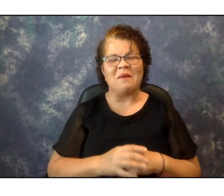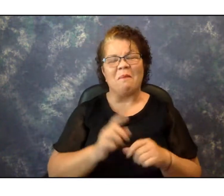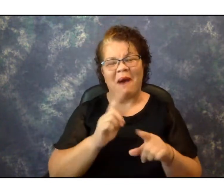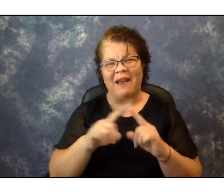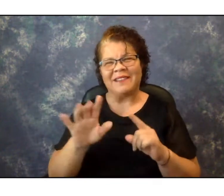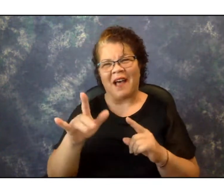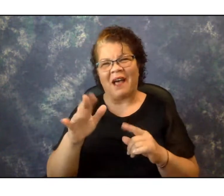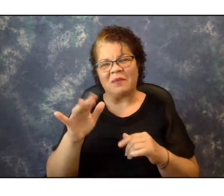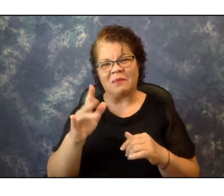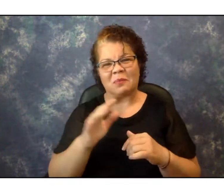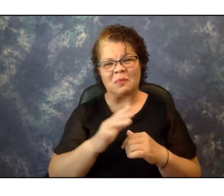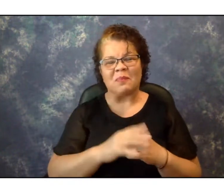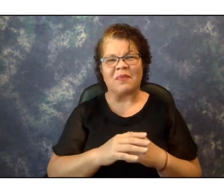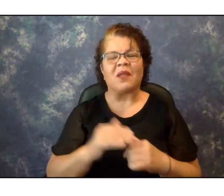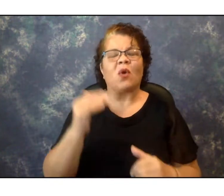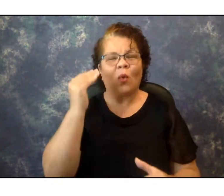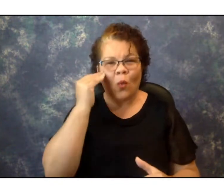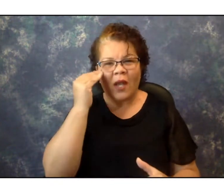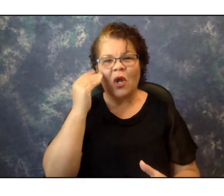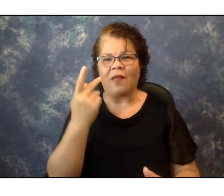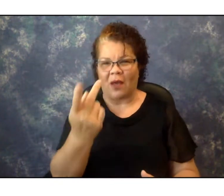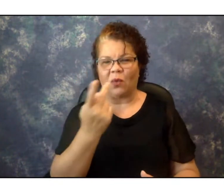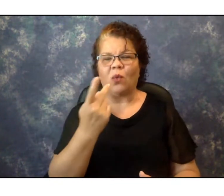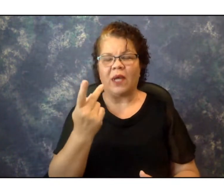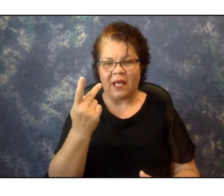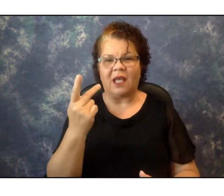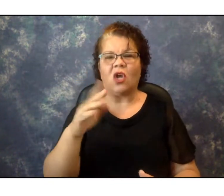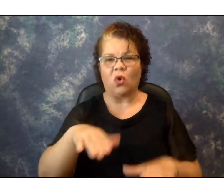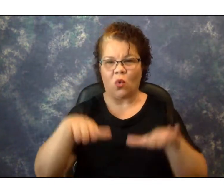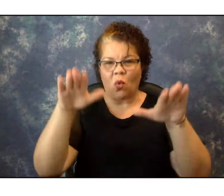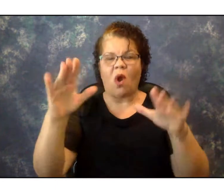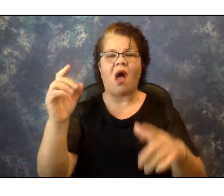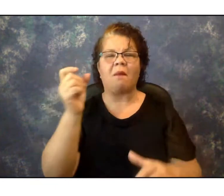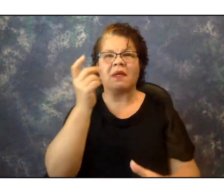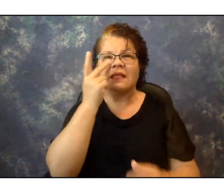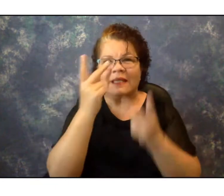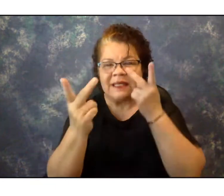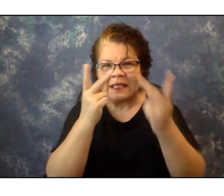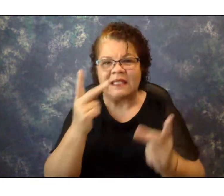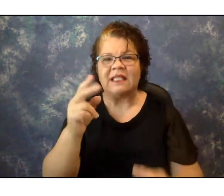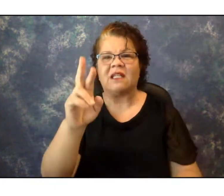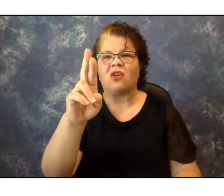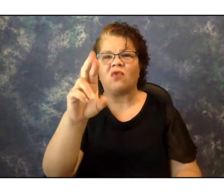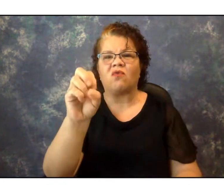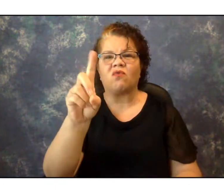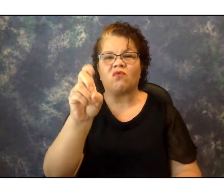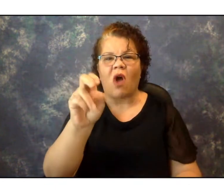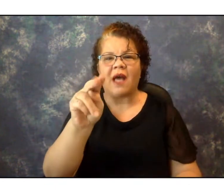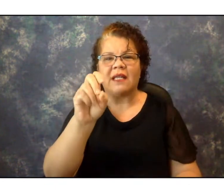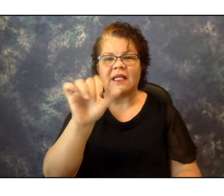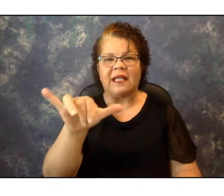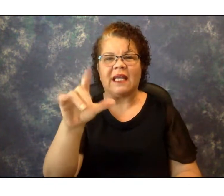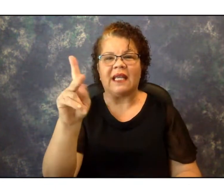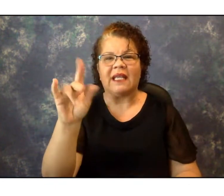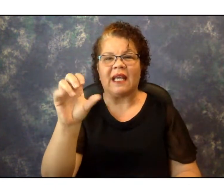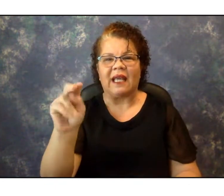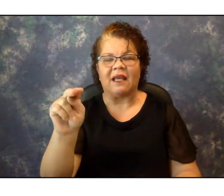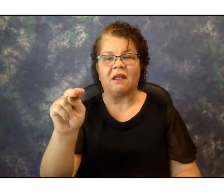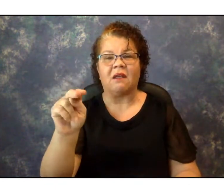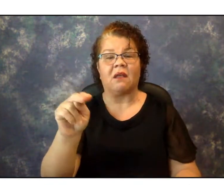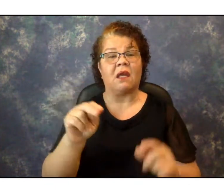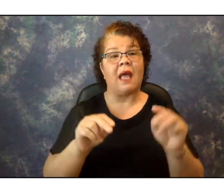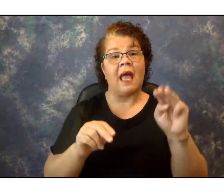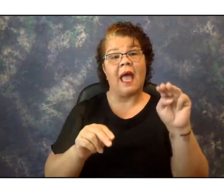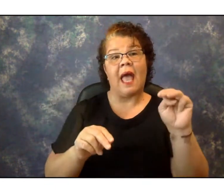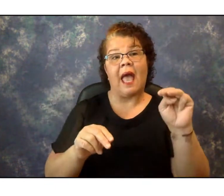That we were the Rodney King generation, Sure. and we were watching Eyes on the Prize, and Emmett Till was speaking to that particular moment